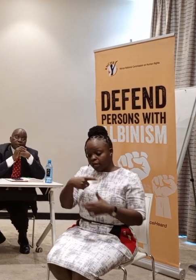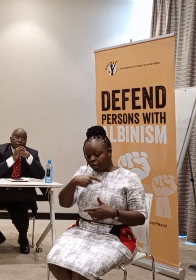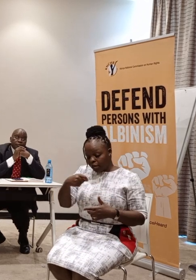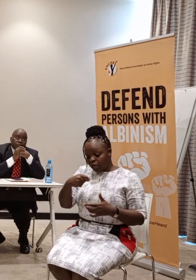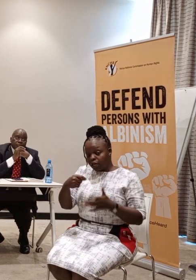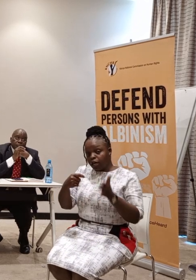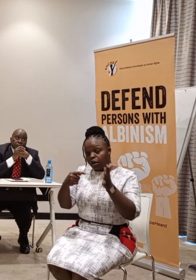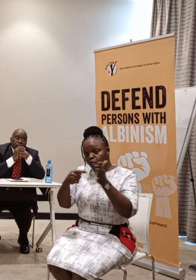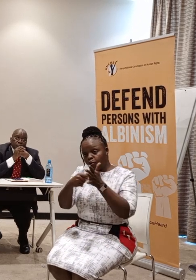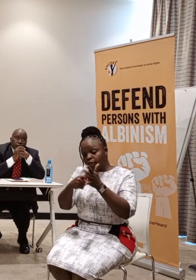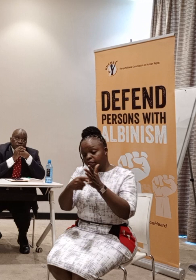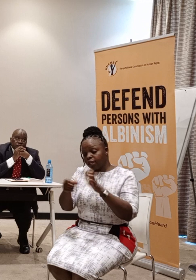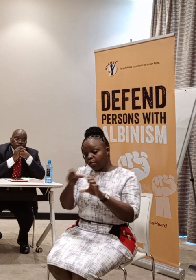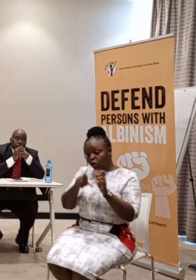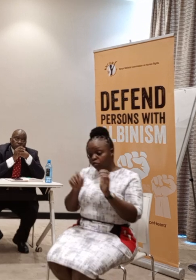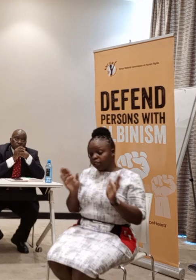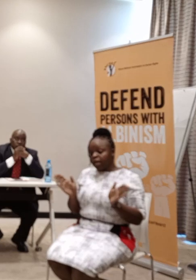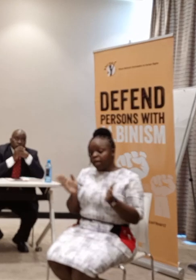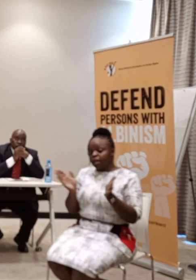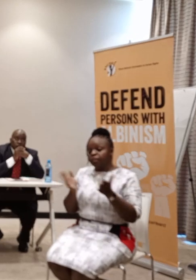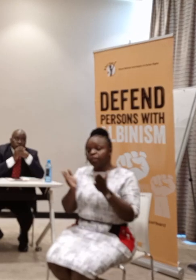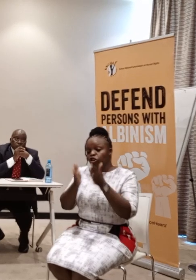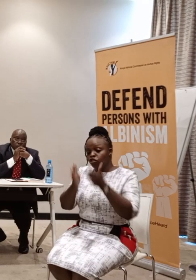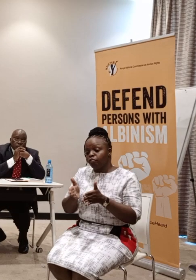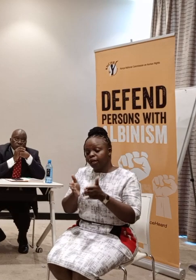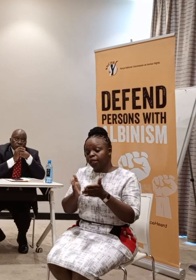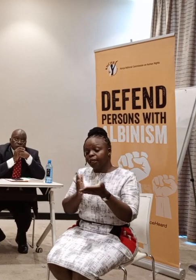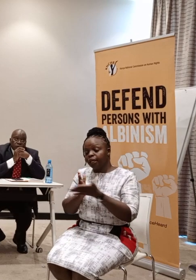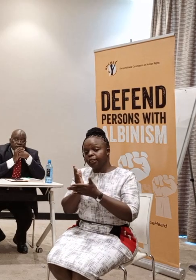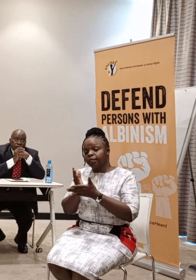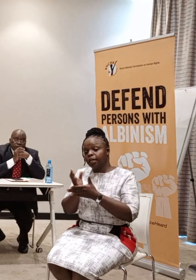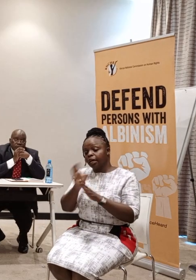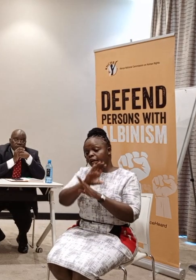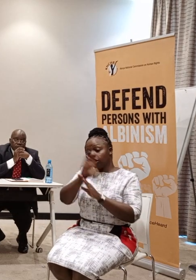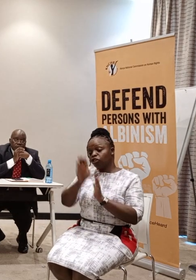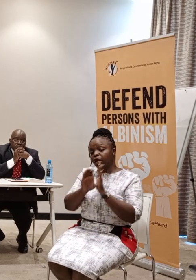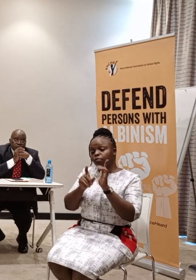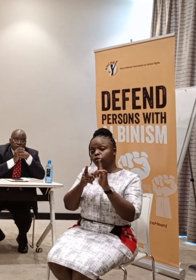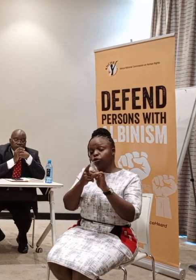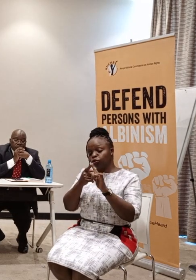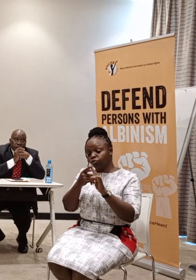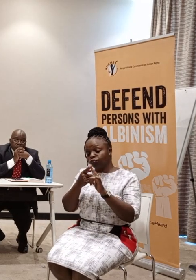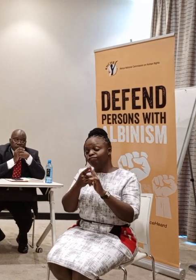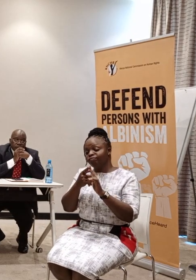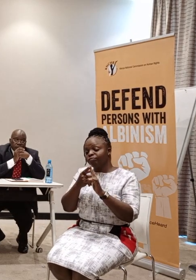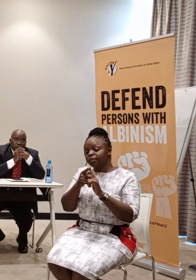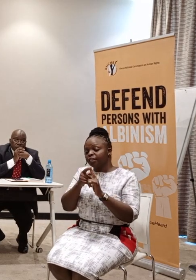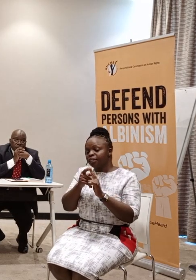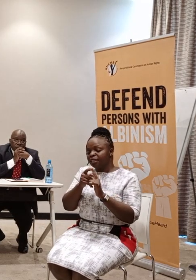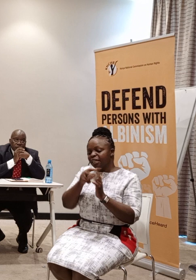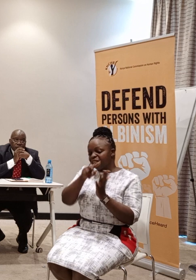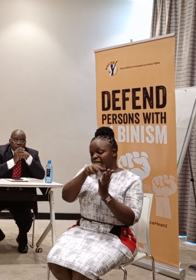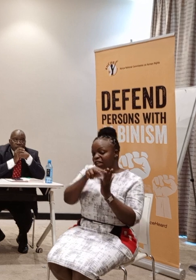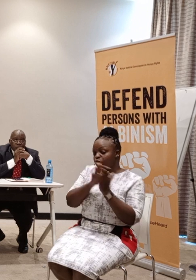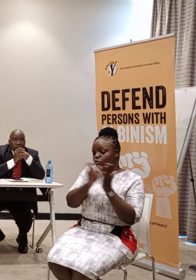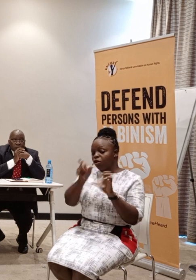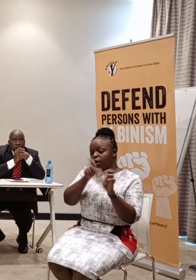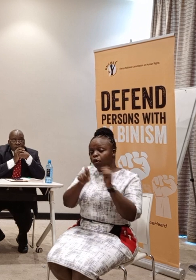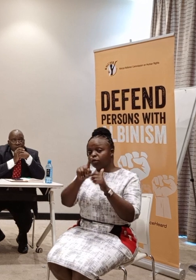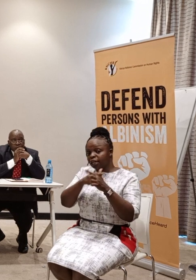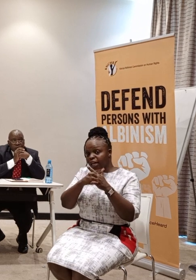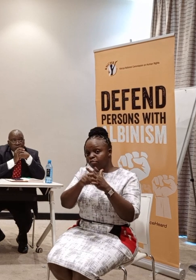like enhancing the human rights curriculum to capture albinism across board. Yeah. And Isaac, you see, most people